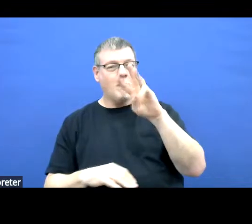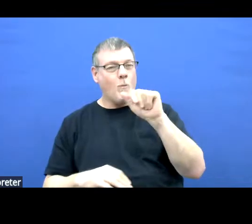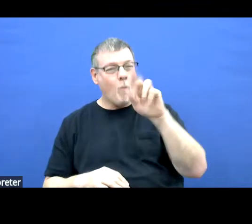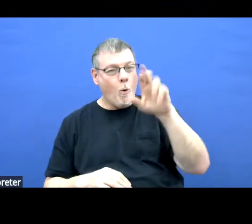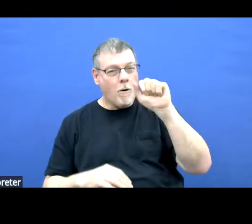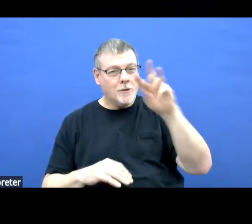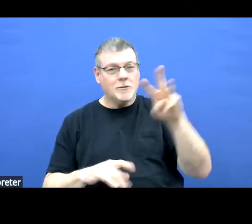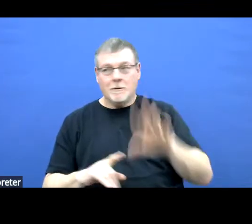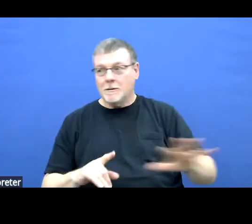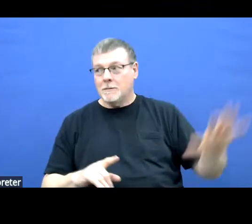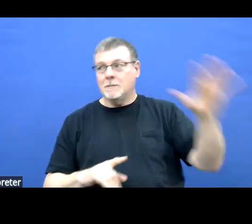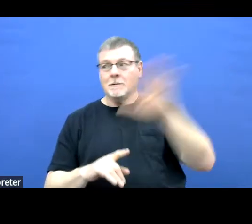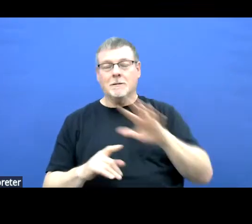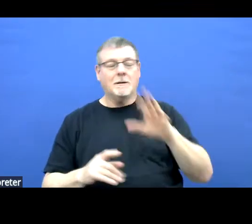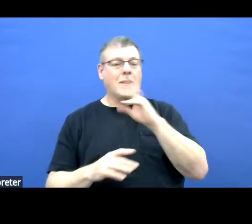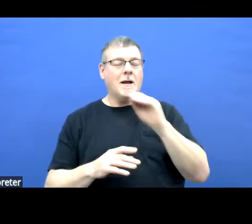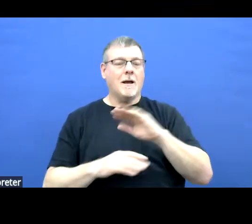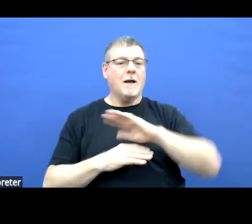the area